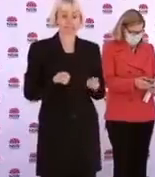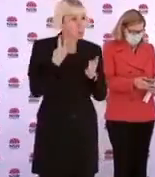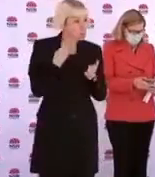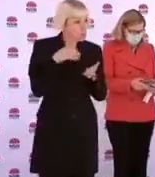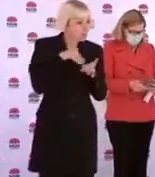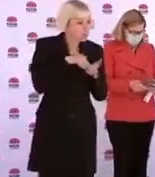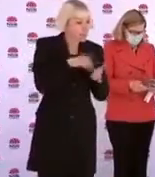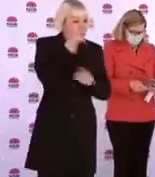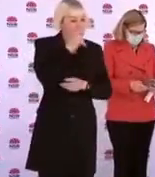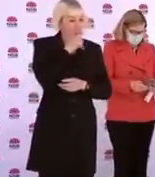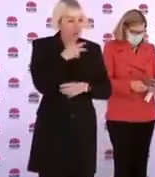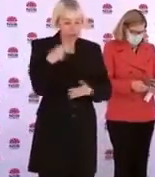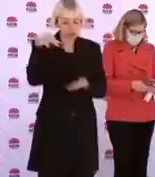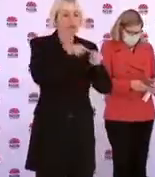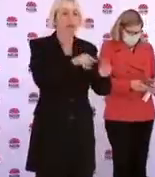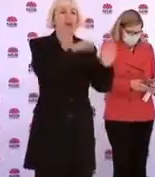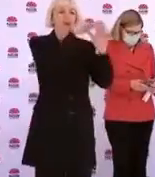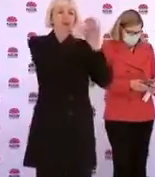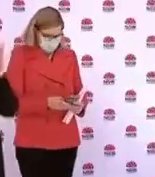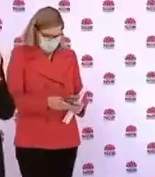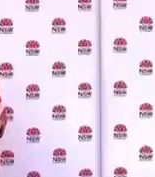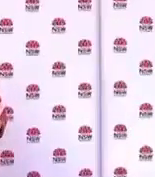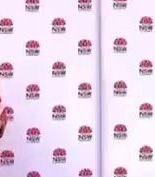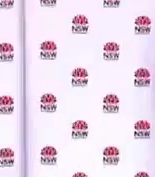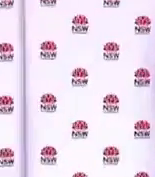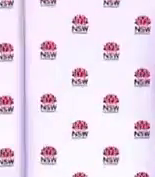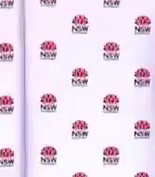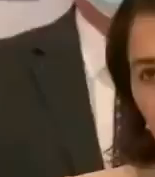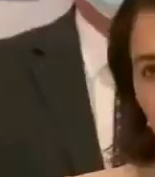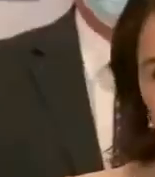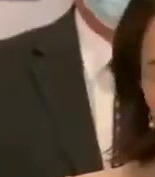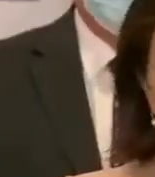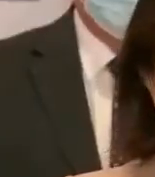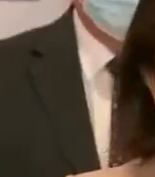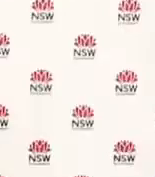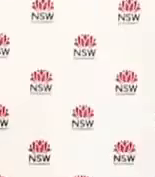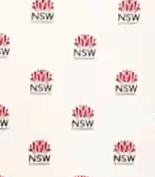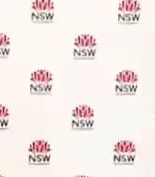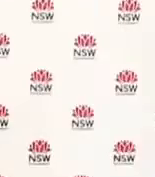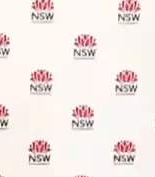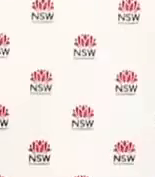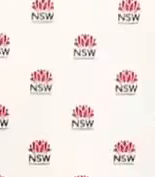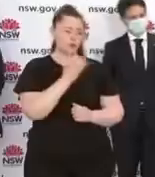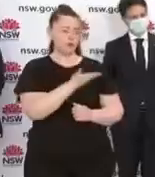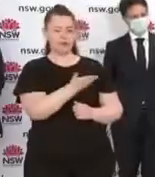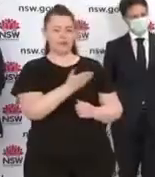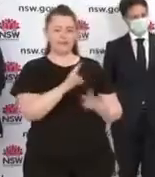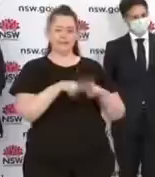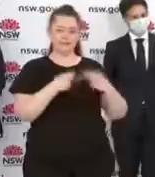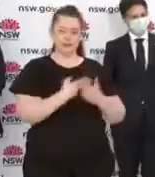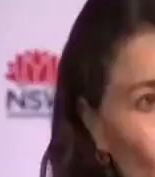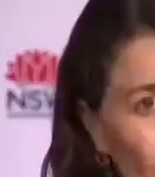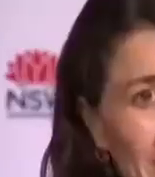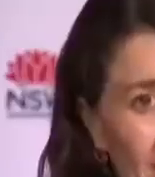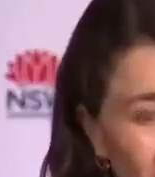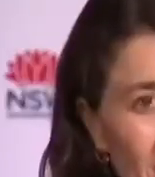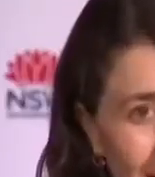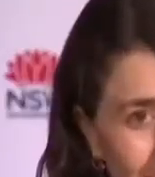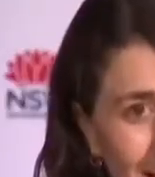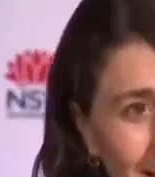officers standing at the corner of every street to monitor every single citizen. We're really watching very closely. I hope this really will